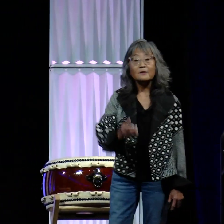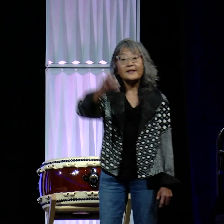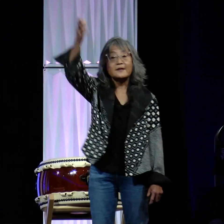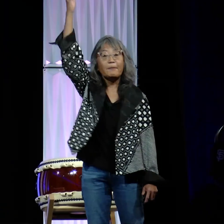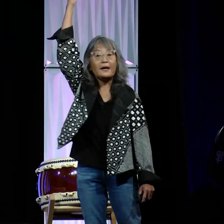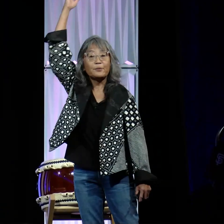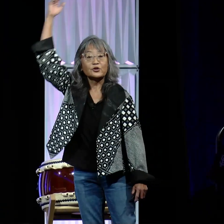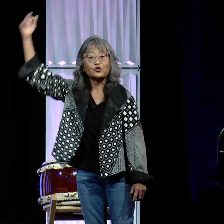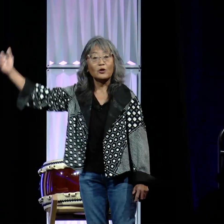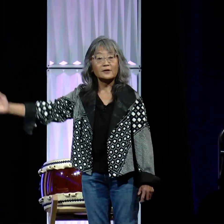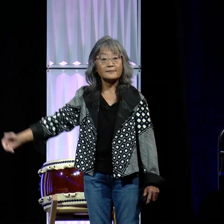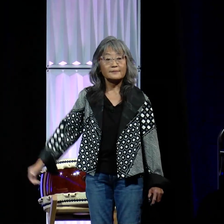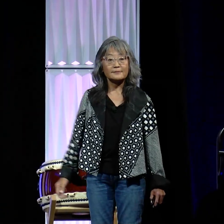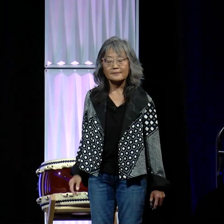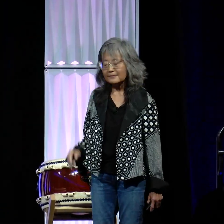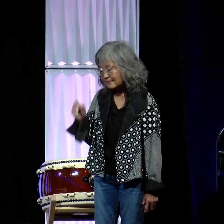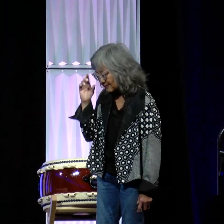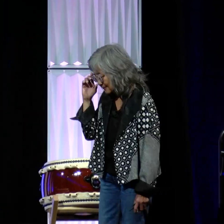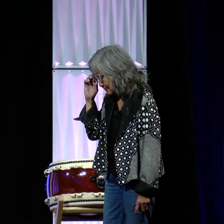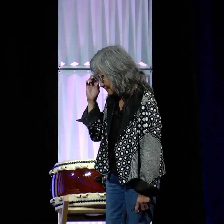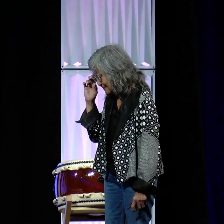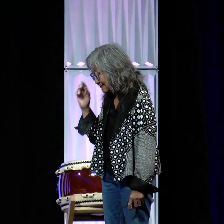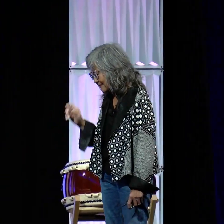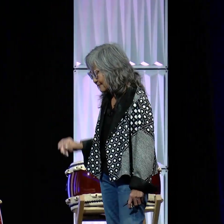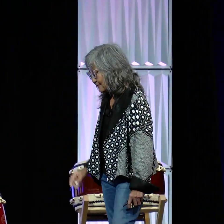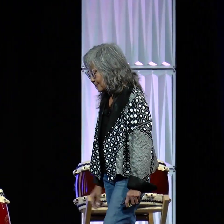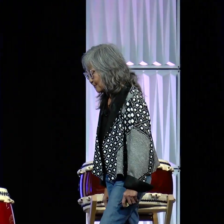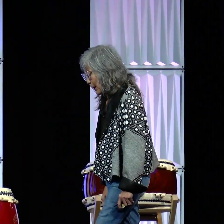And let the paper soar.